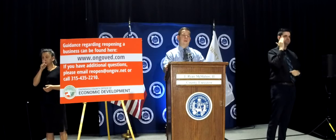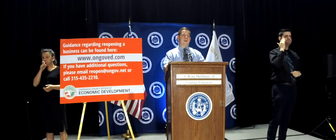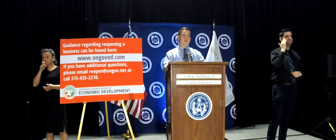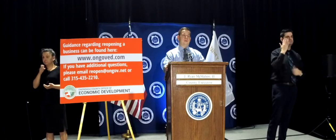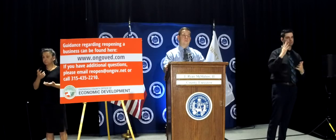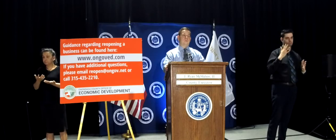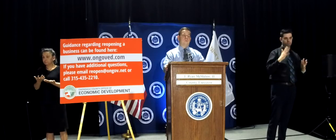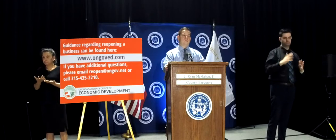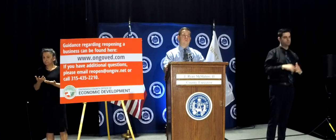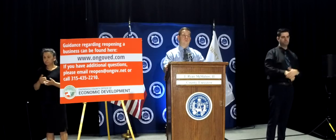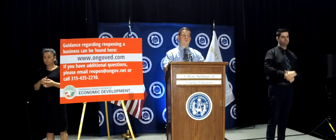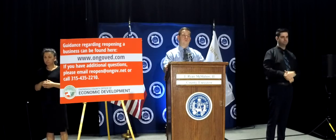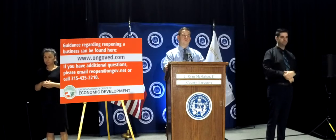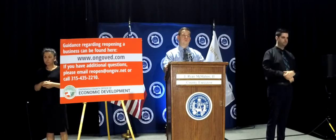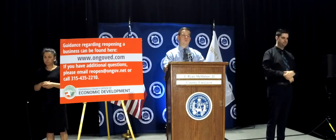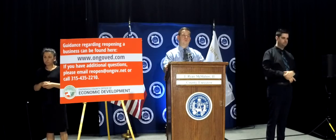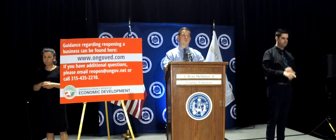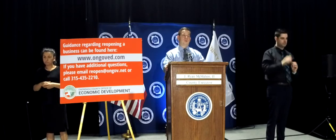the